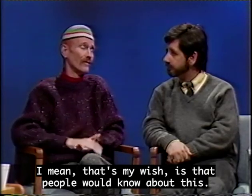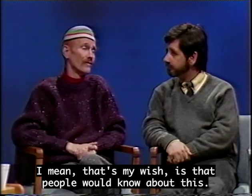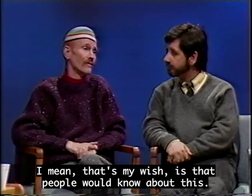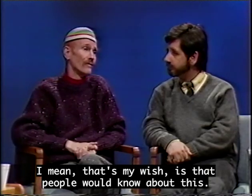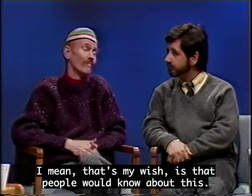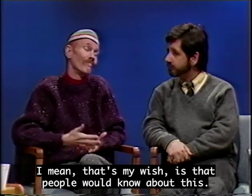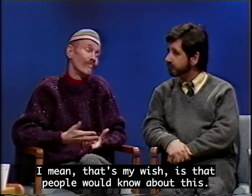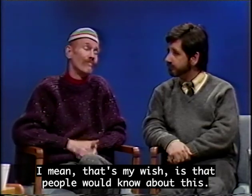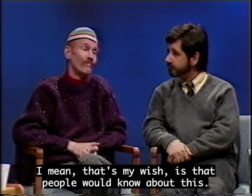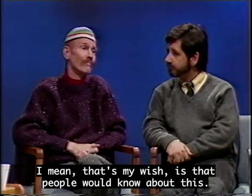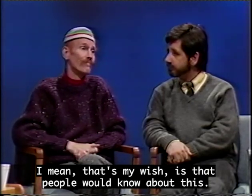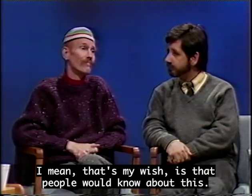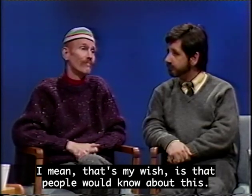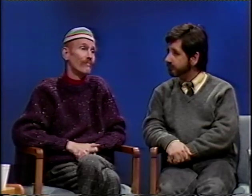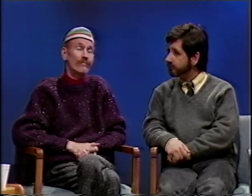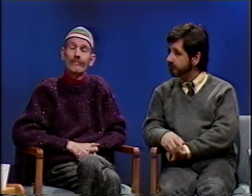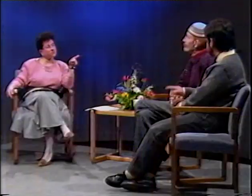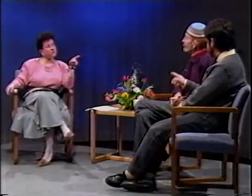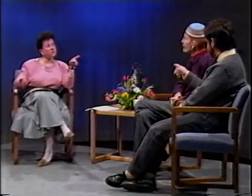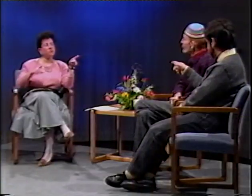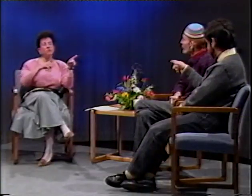wish, is that people would know about this.